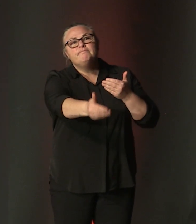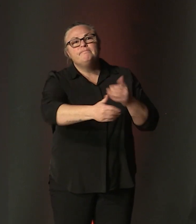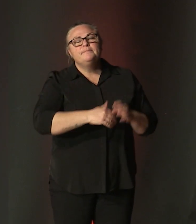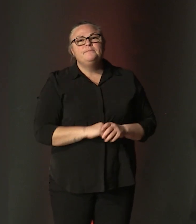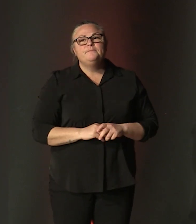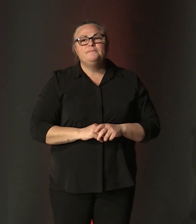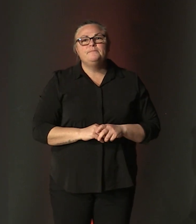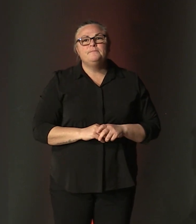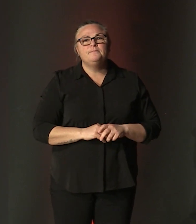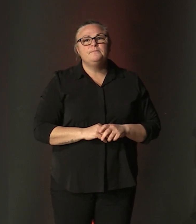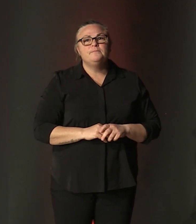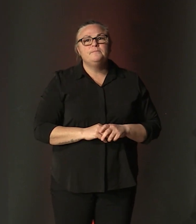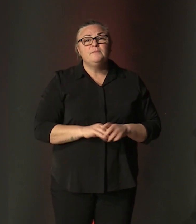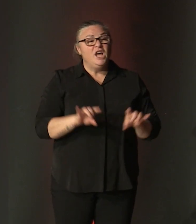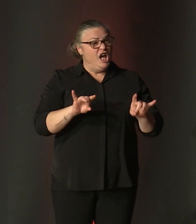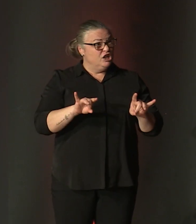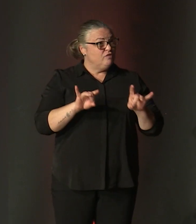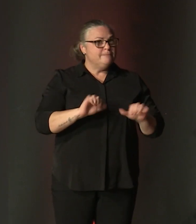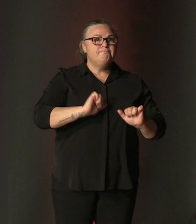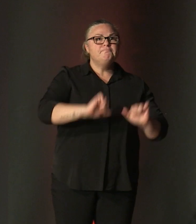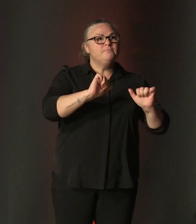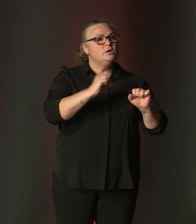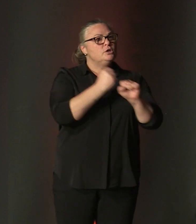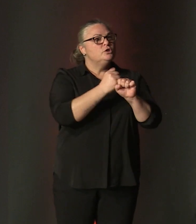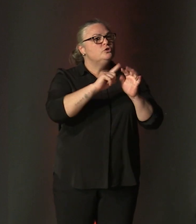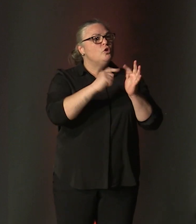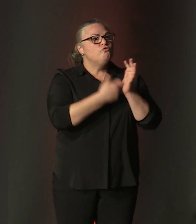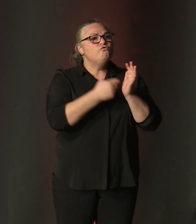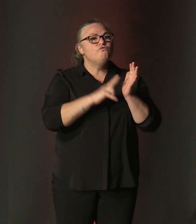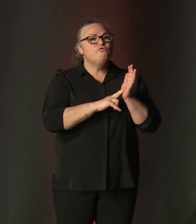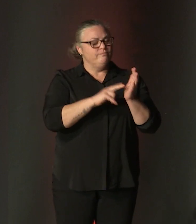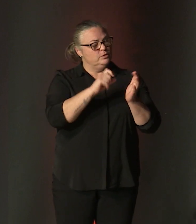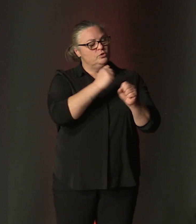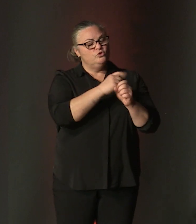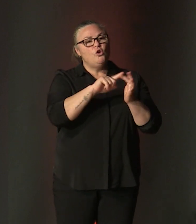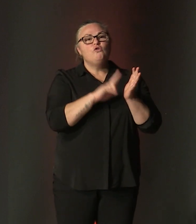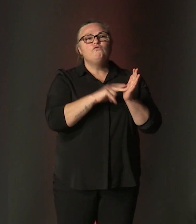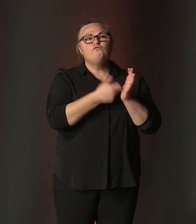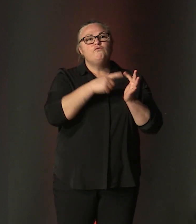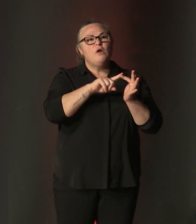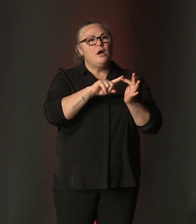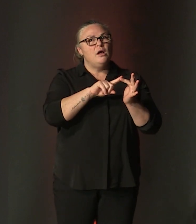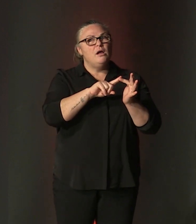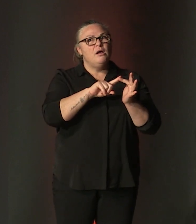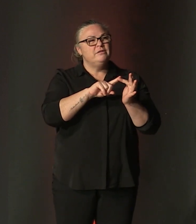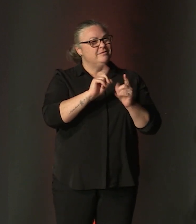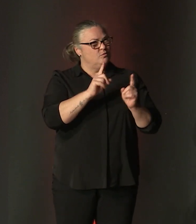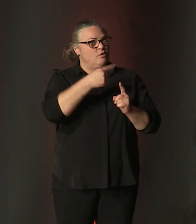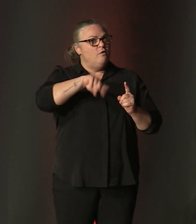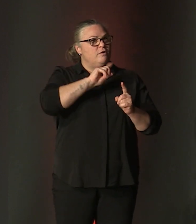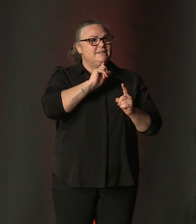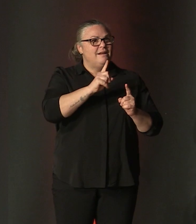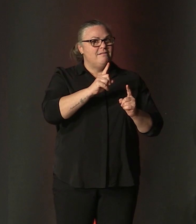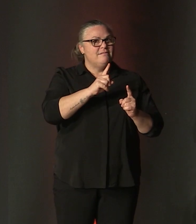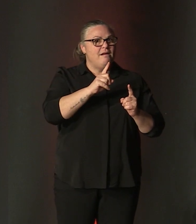What genre has Australia really used to tell her stories?